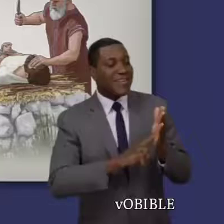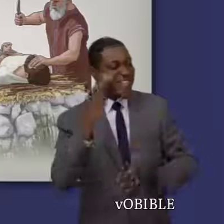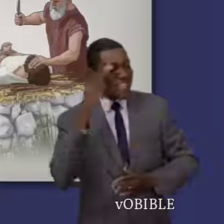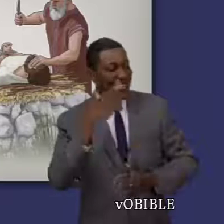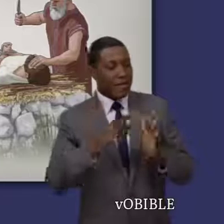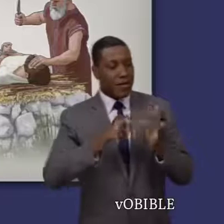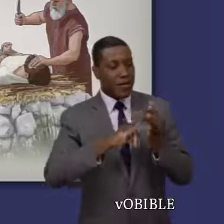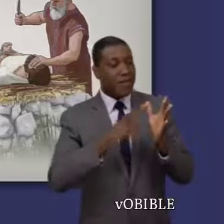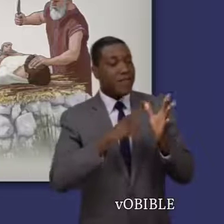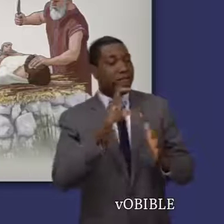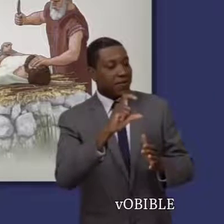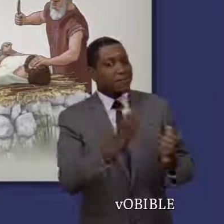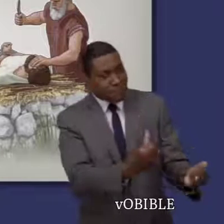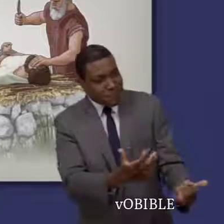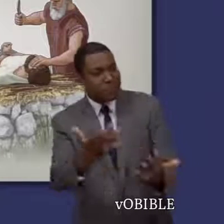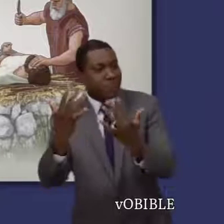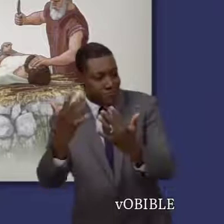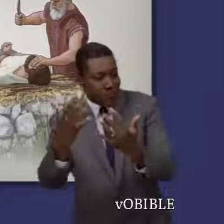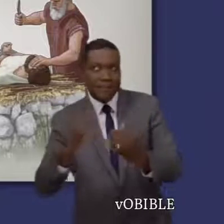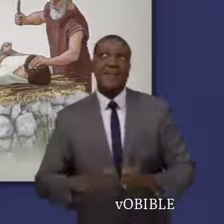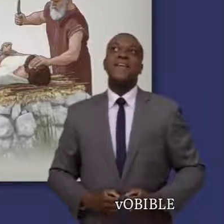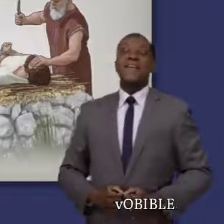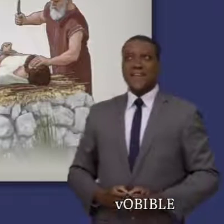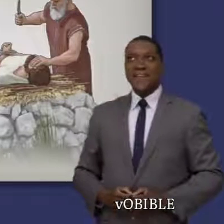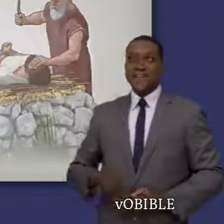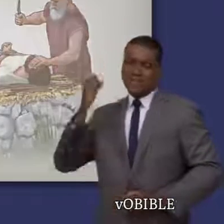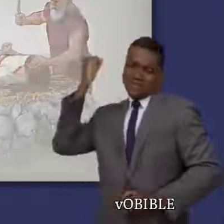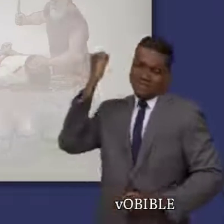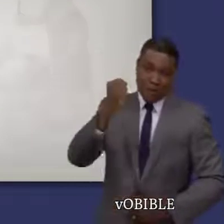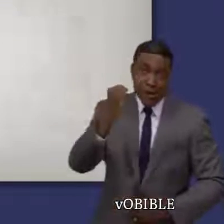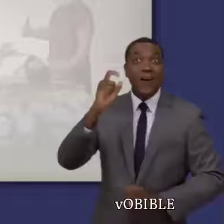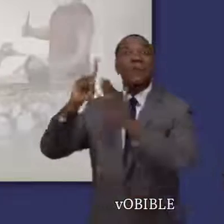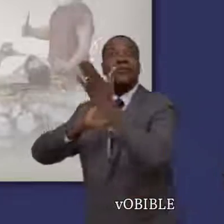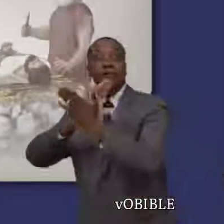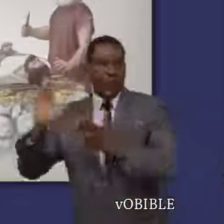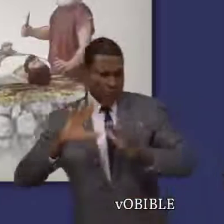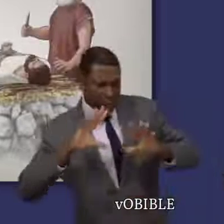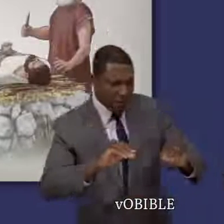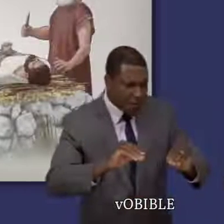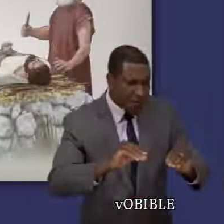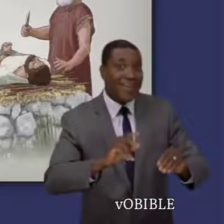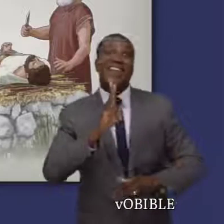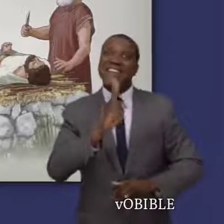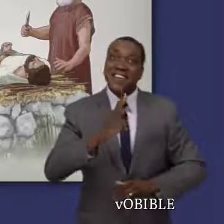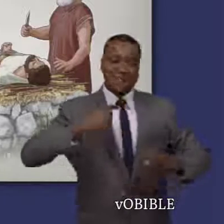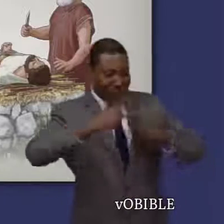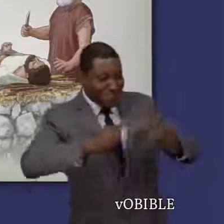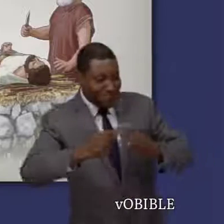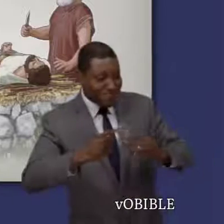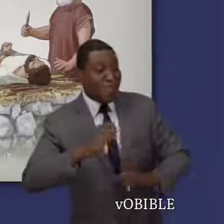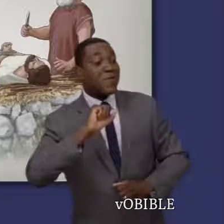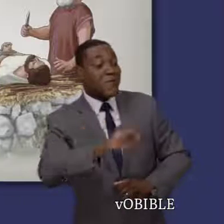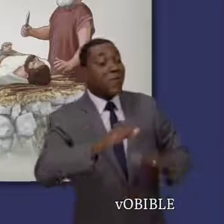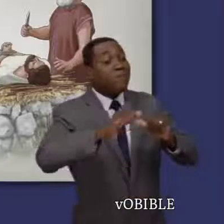sacrifice his son, Isaac. But when Abraham attempts to do so, Jehovah stops him and